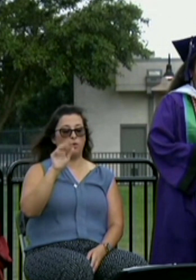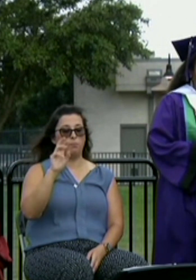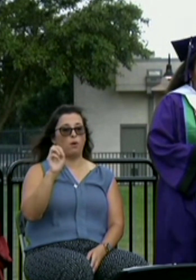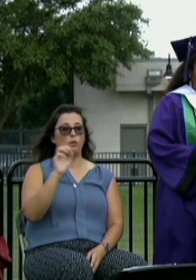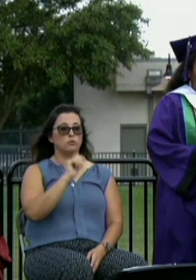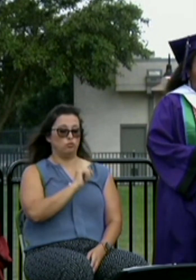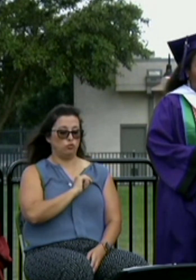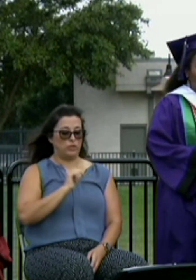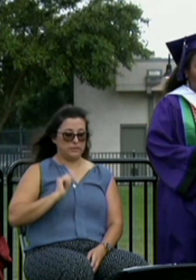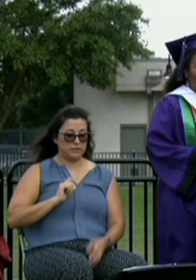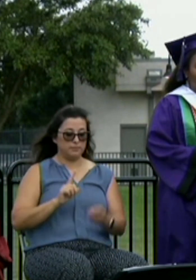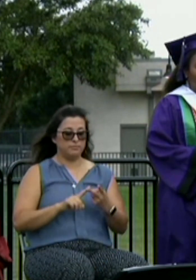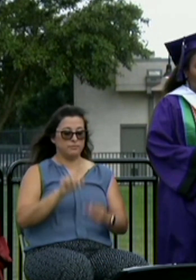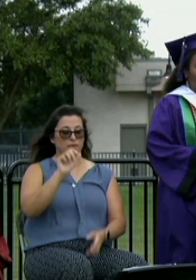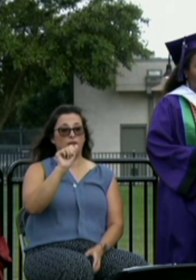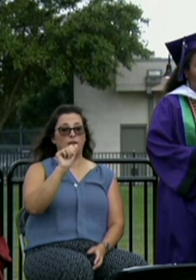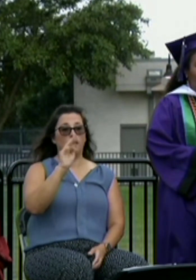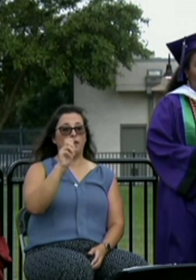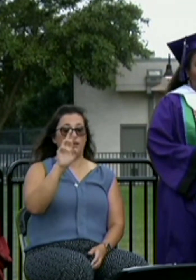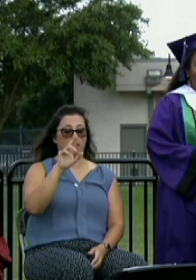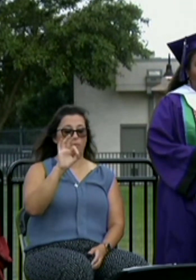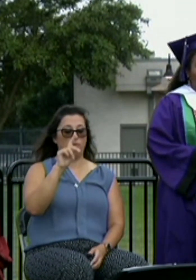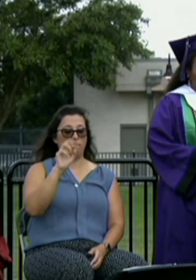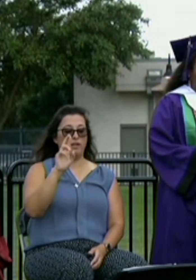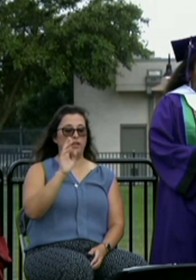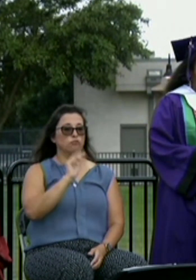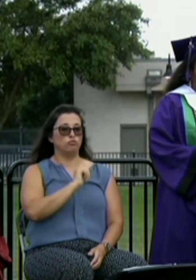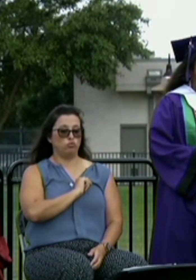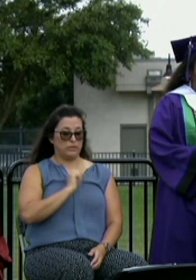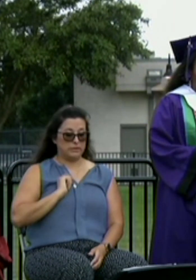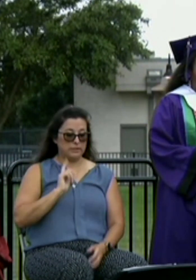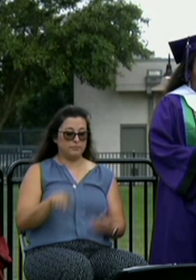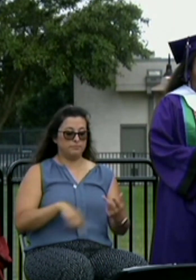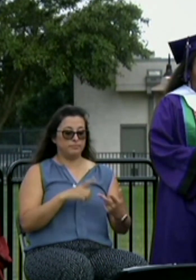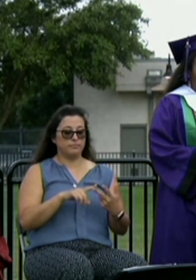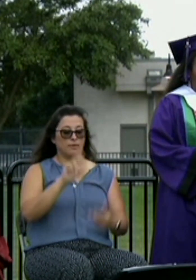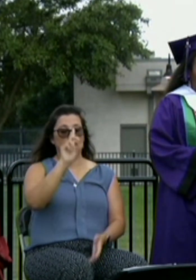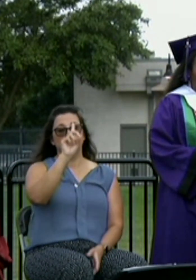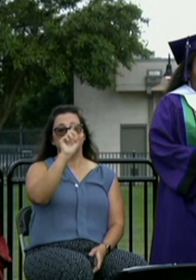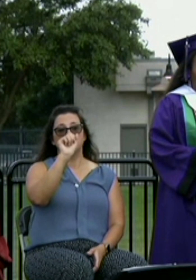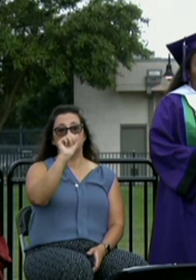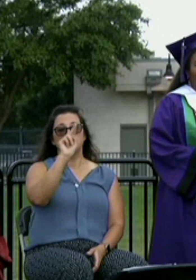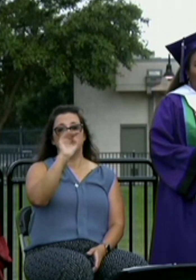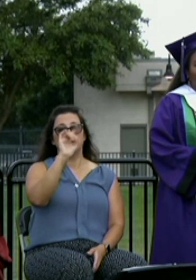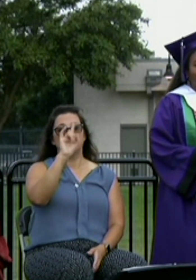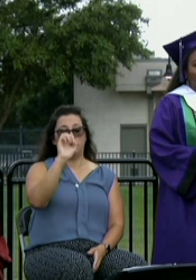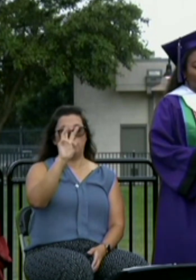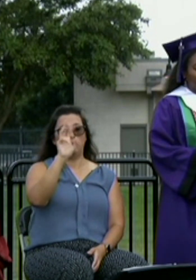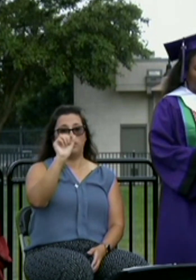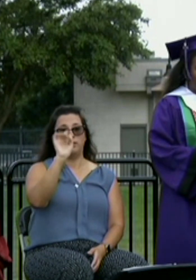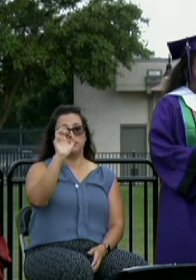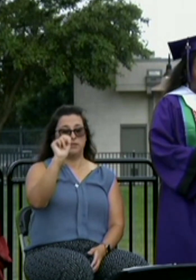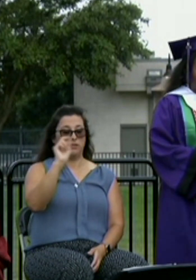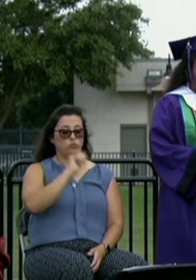Trustee. Amber Feller, Trustee, and Danielle Weston,